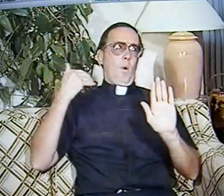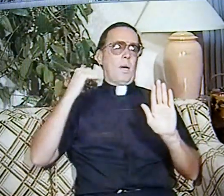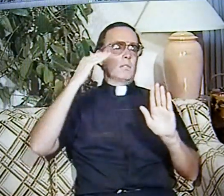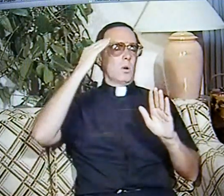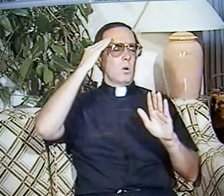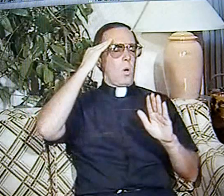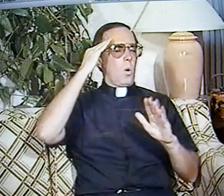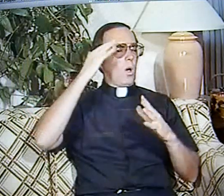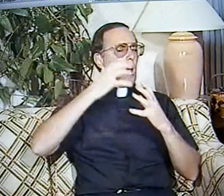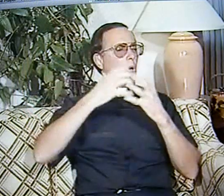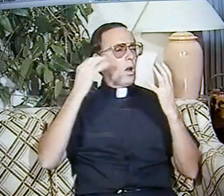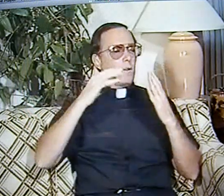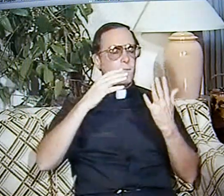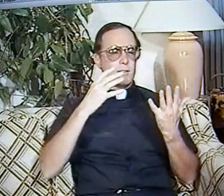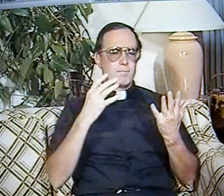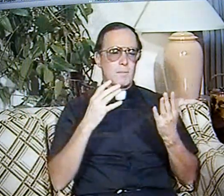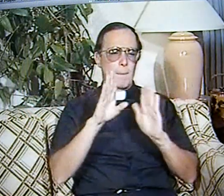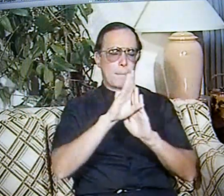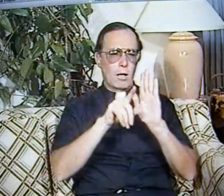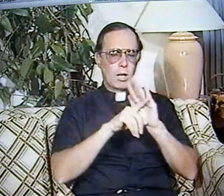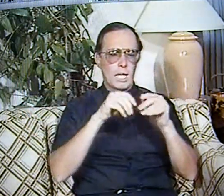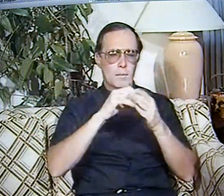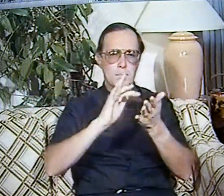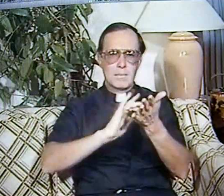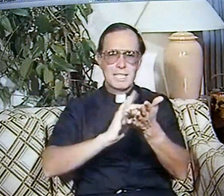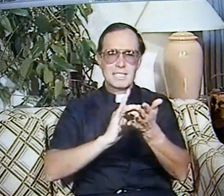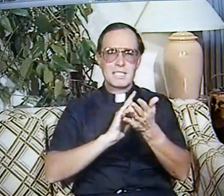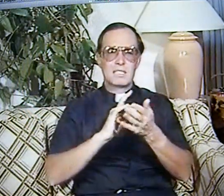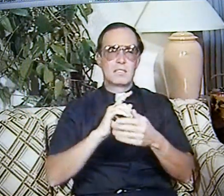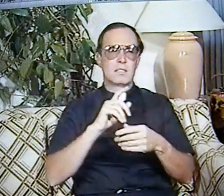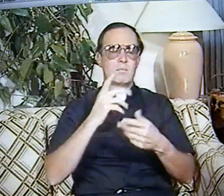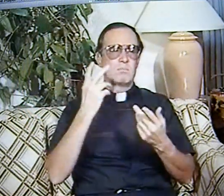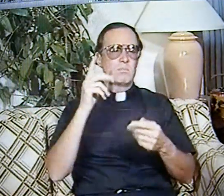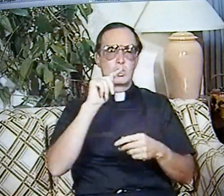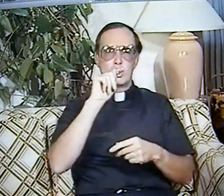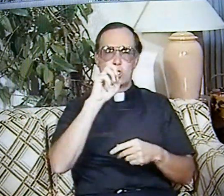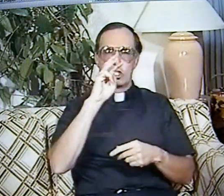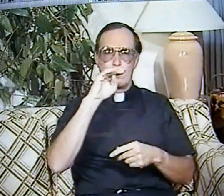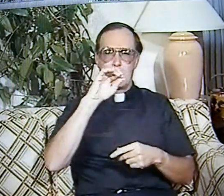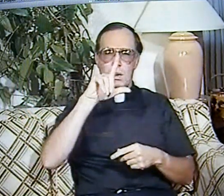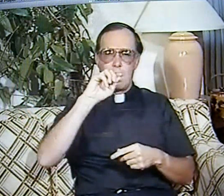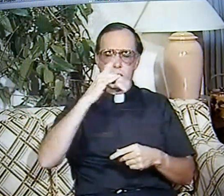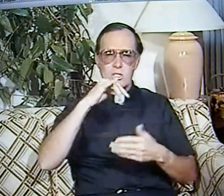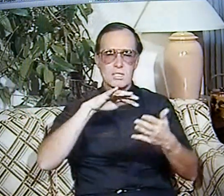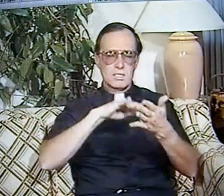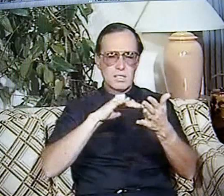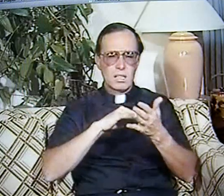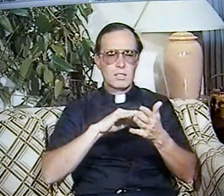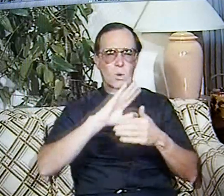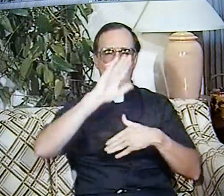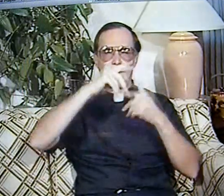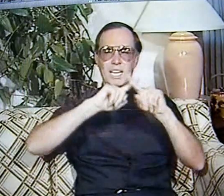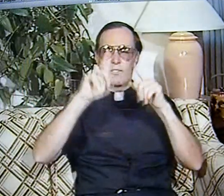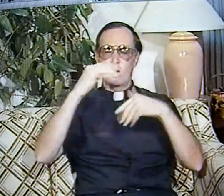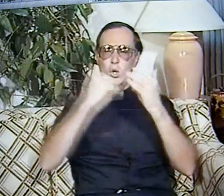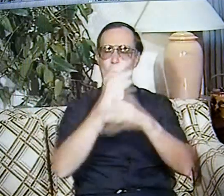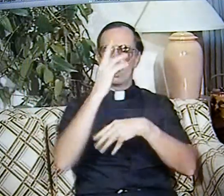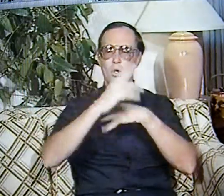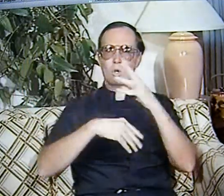encompassing. I had to know so much vocabulary about medicine, terminology.